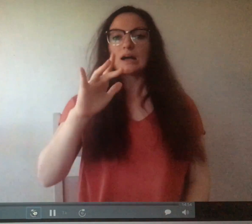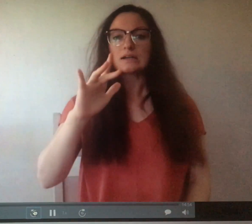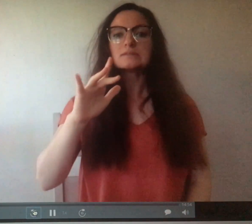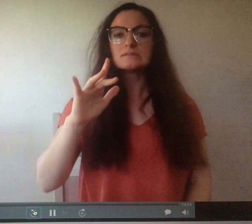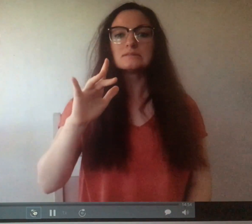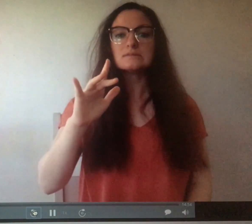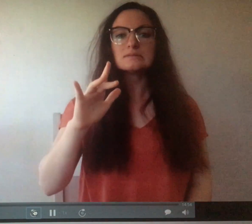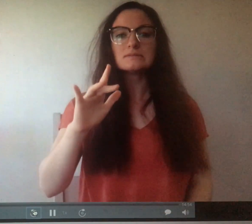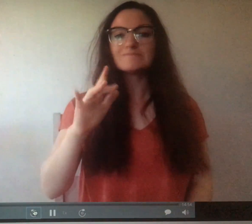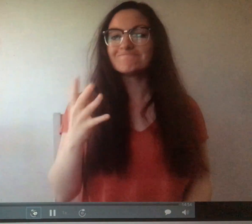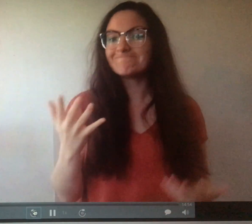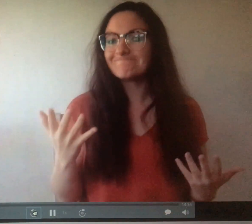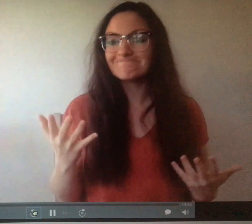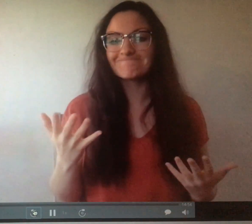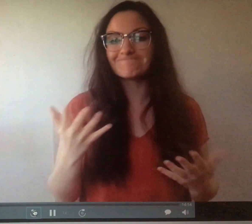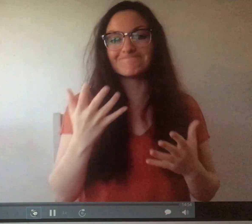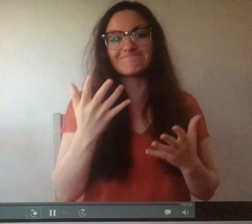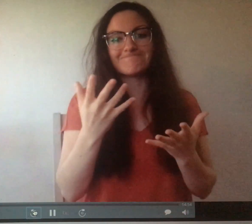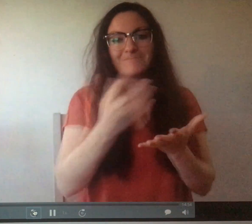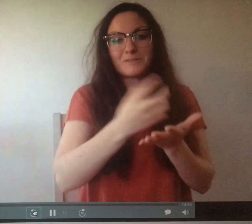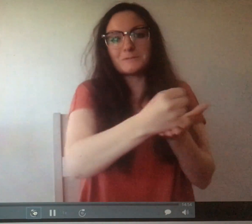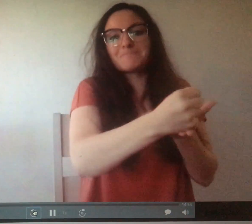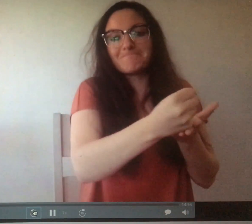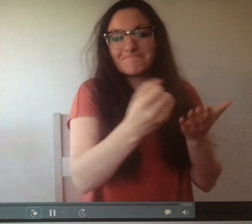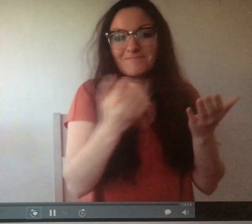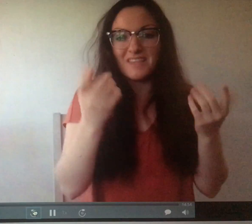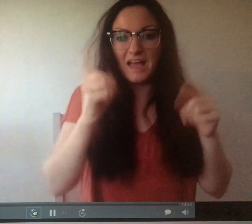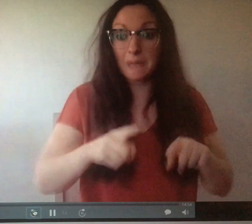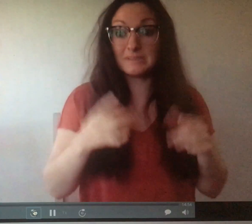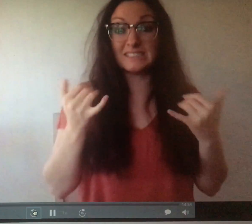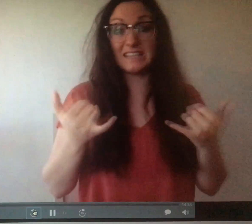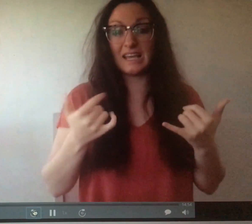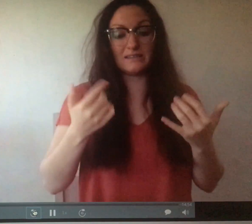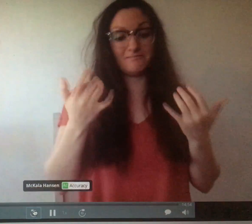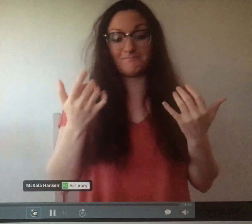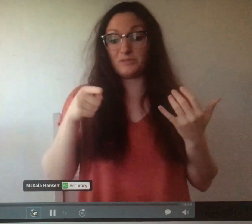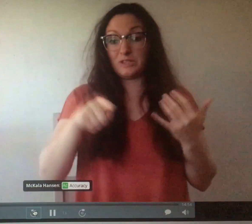give. And for some of you, it's the toughest one you've ever had to hear.